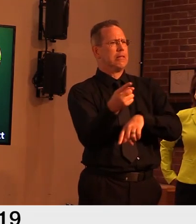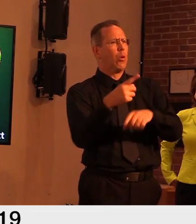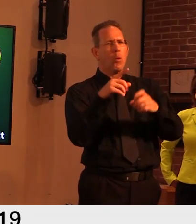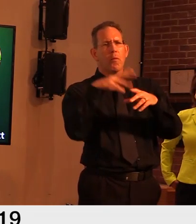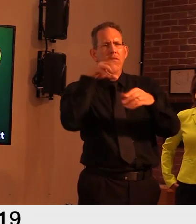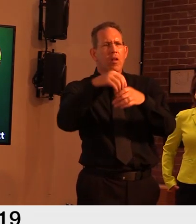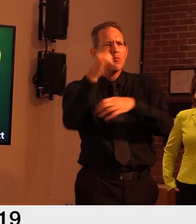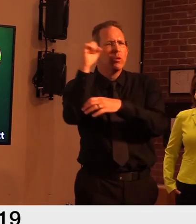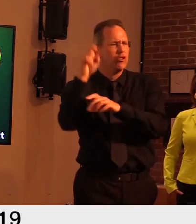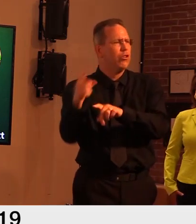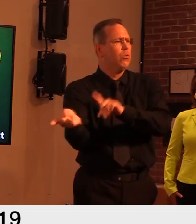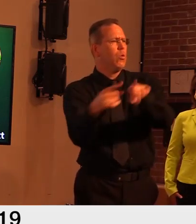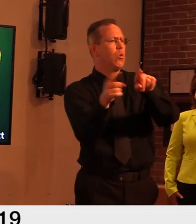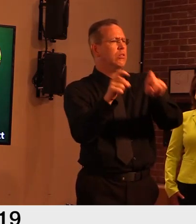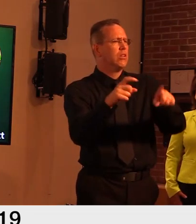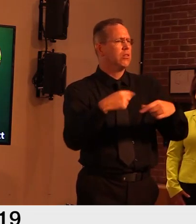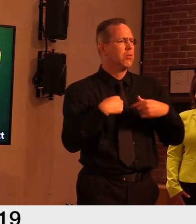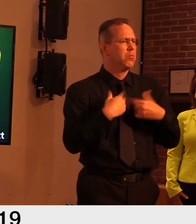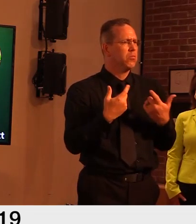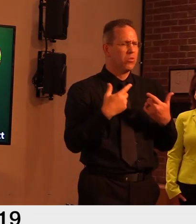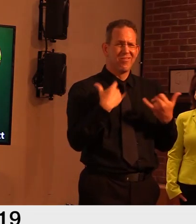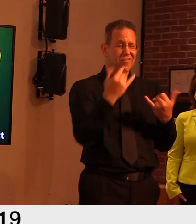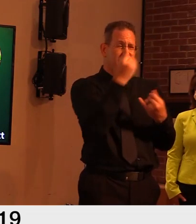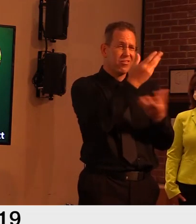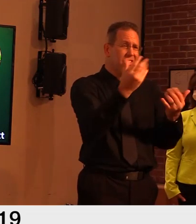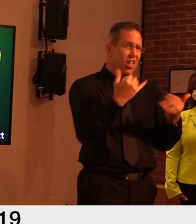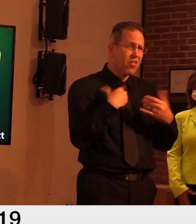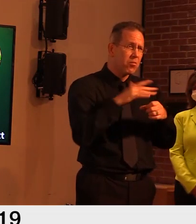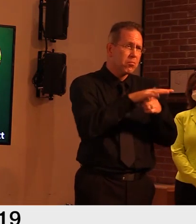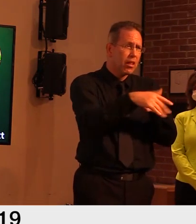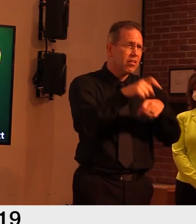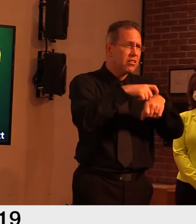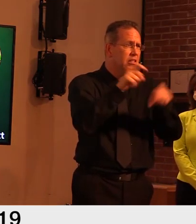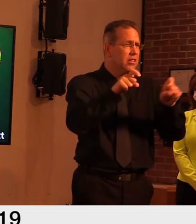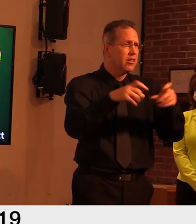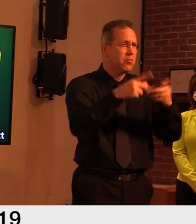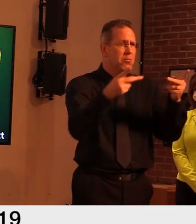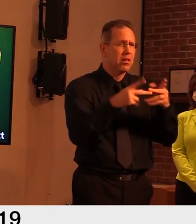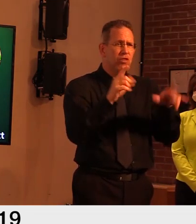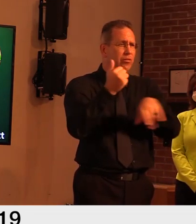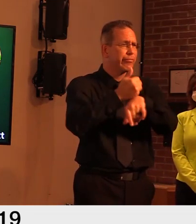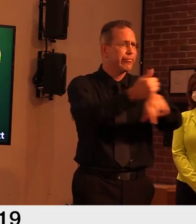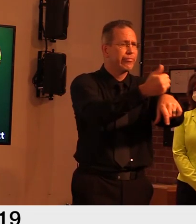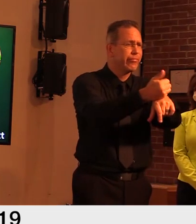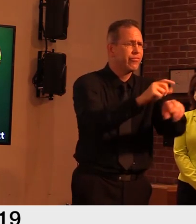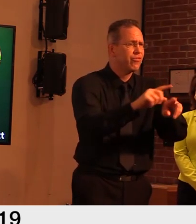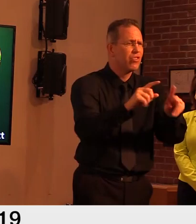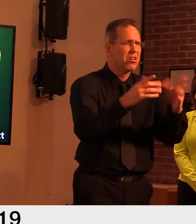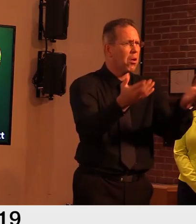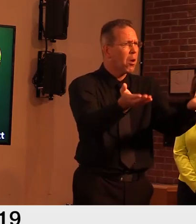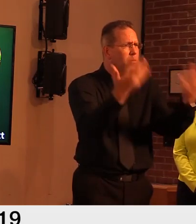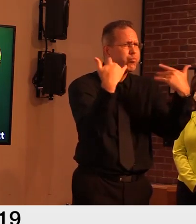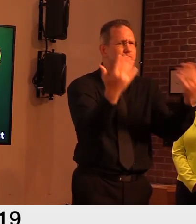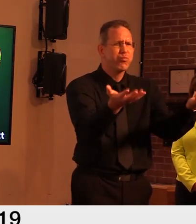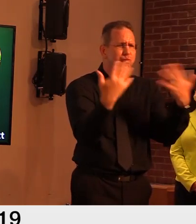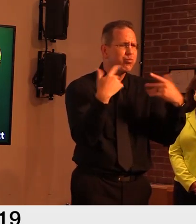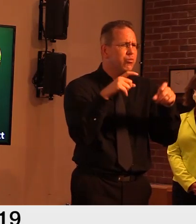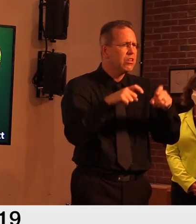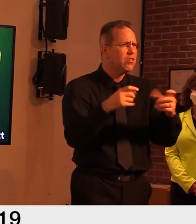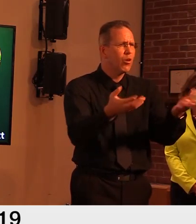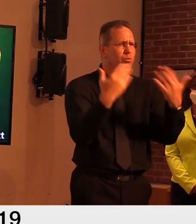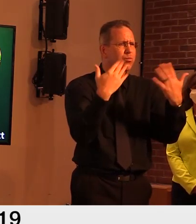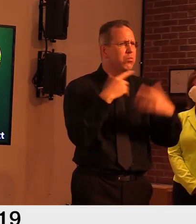don't feel ill. That's who you're referring to. Correct. Yeah, so, So, right, so we